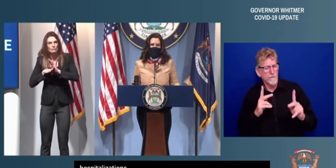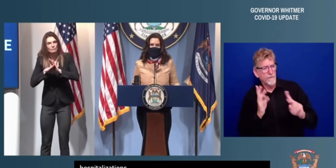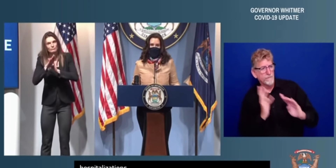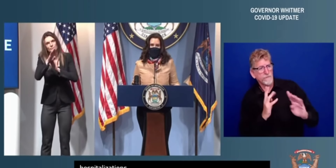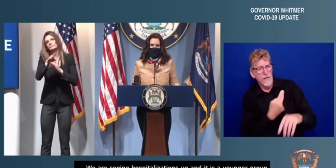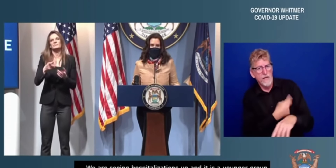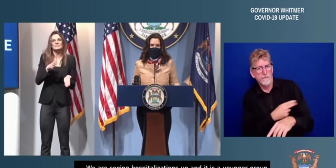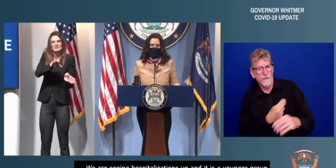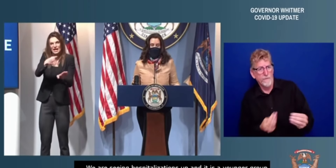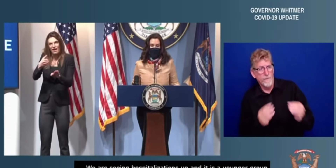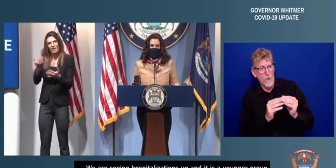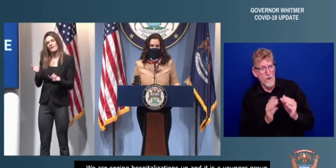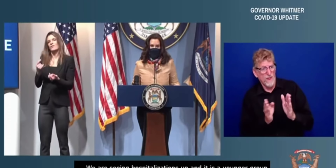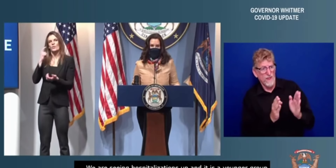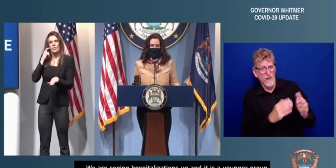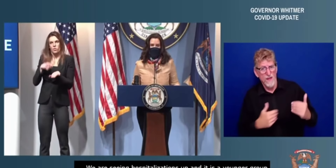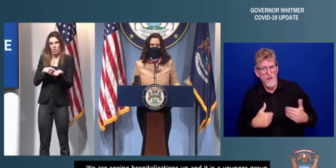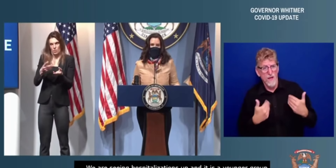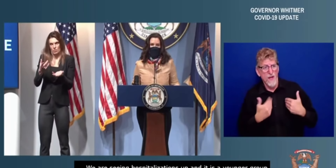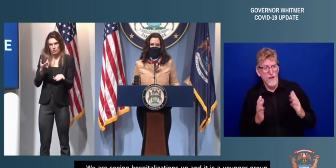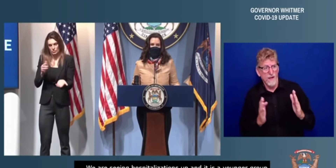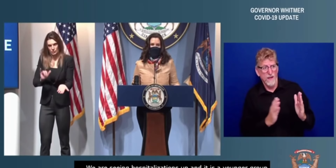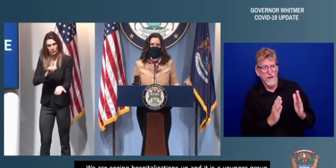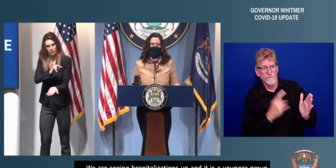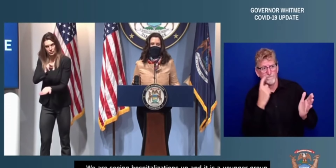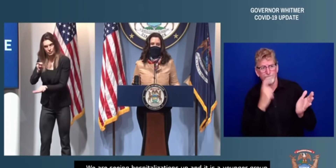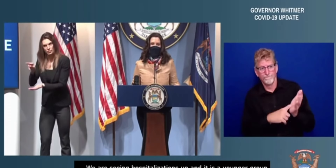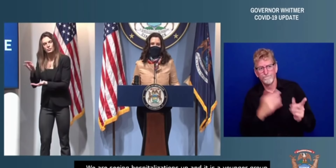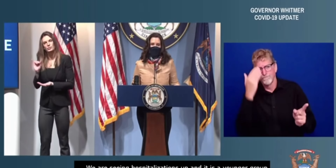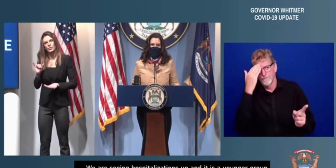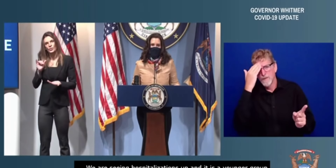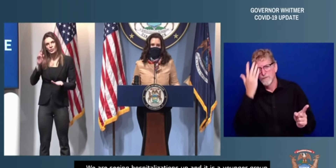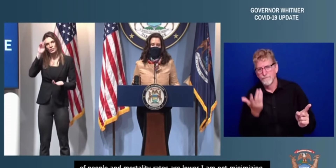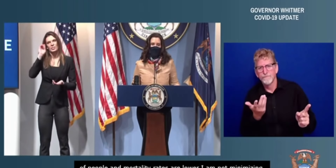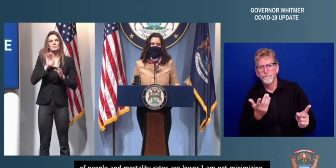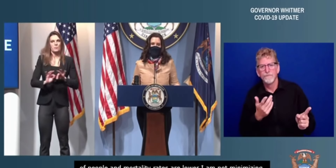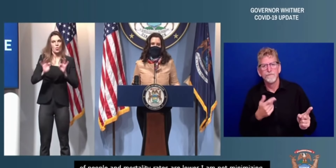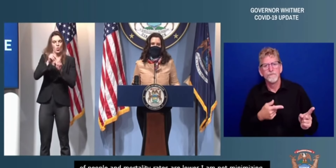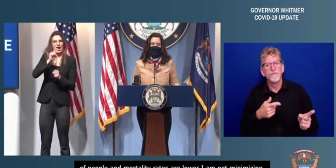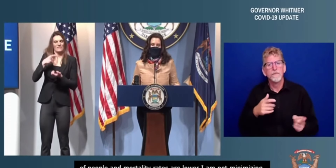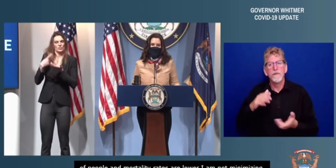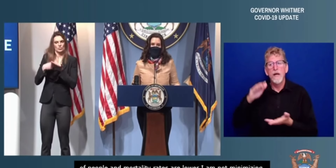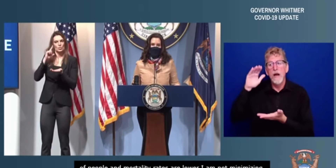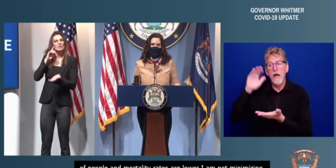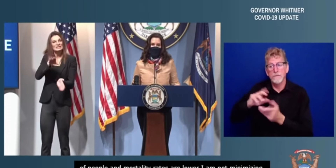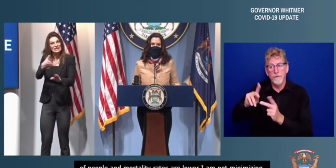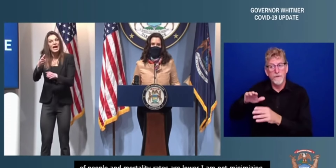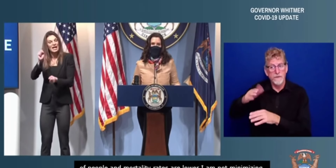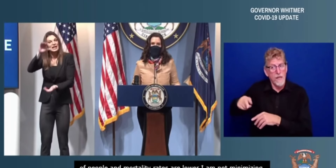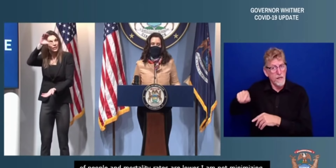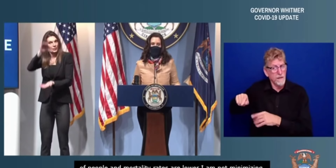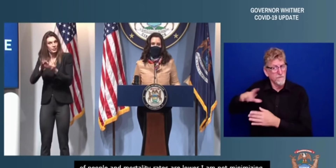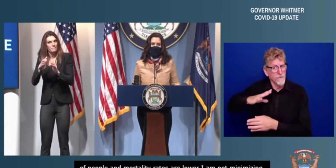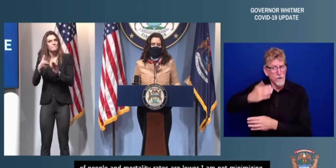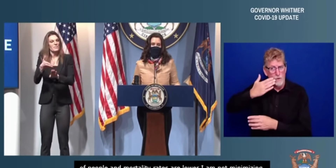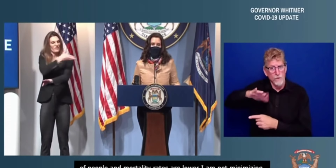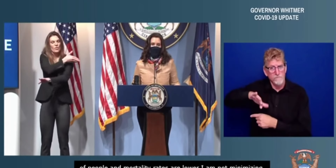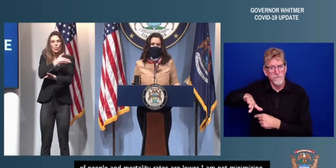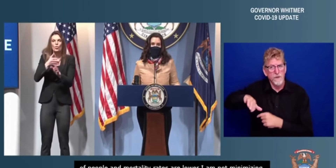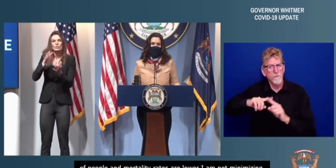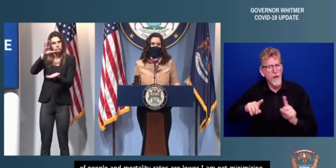I'm certainly not minimizing the seriousness of this, but I think that that's part of the contextual piece that goes